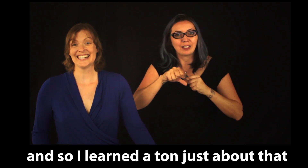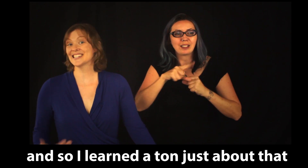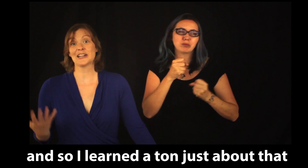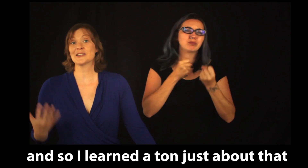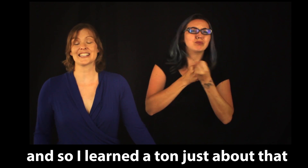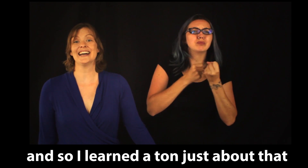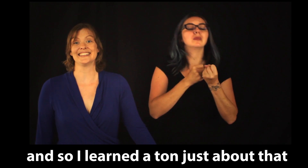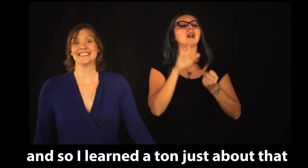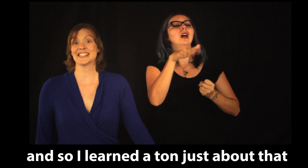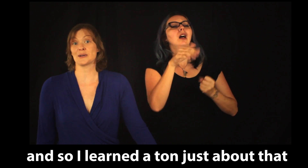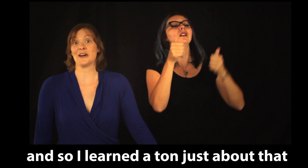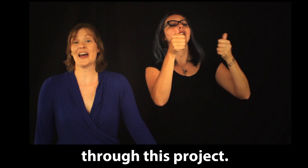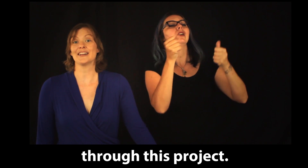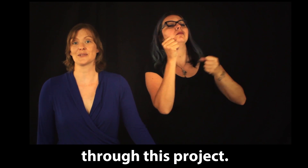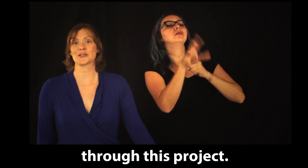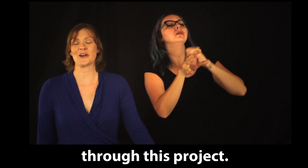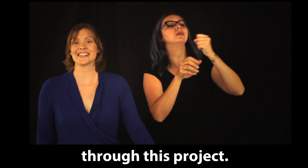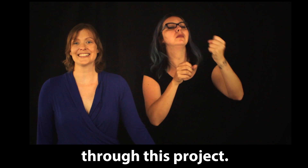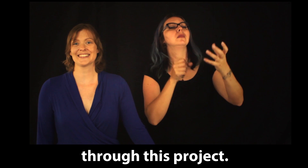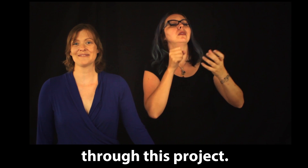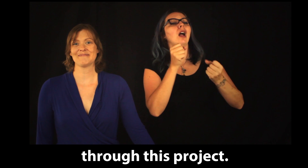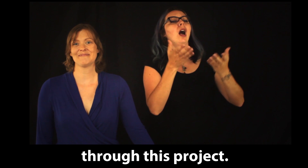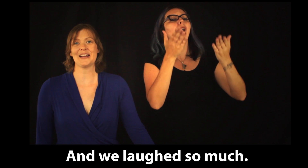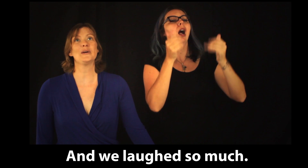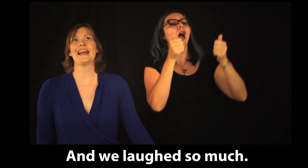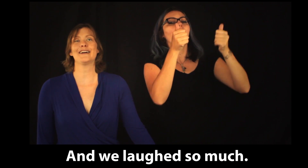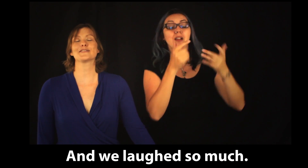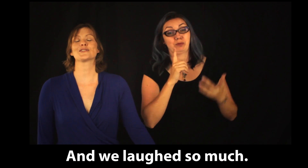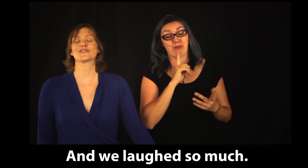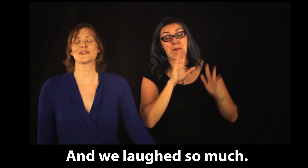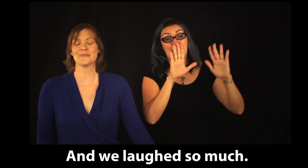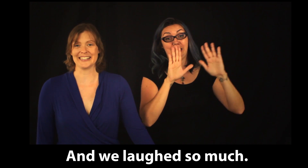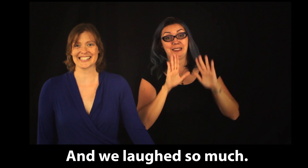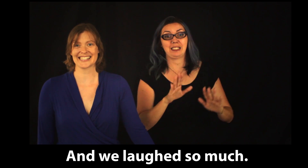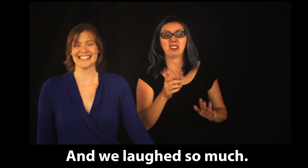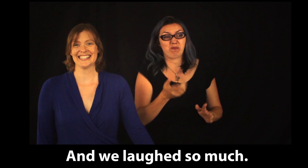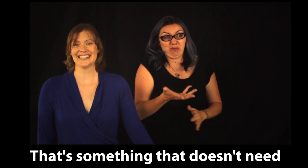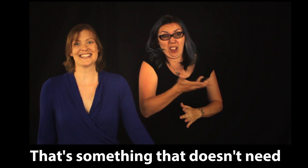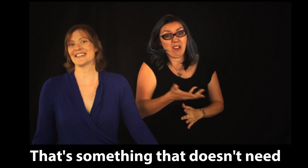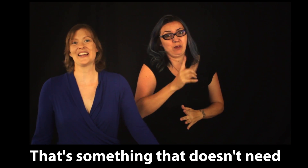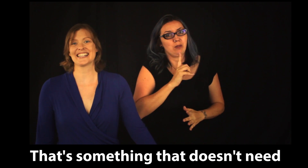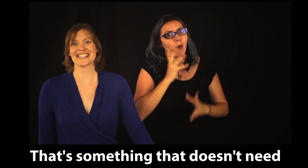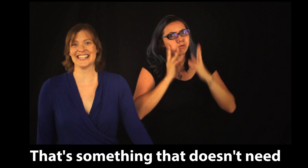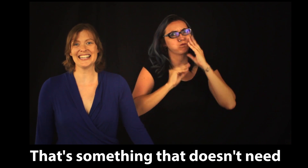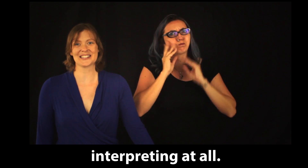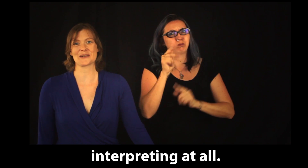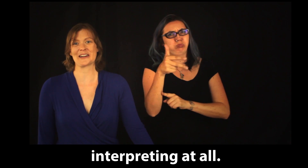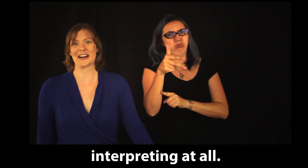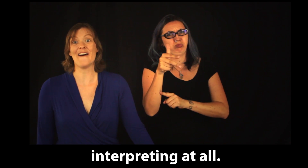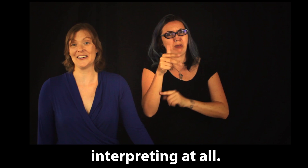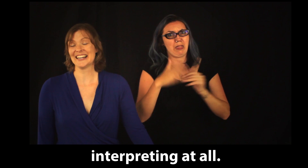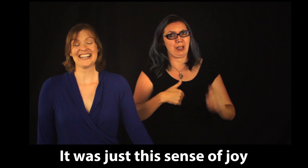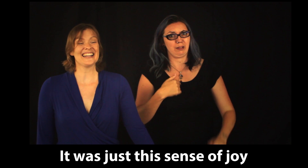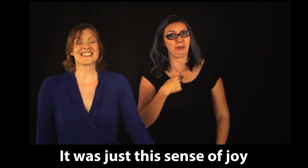did, and so I learned a ton just about that through this project. And we laughed so much. That's something that doesn't need